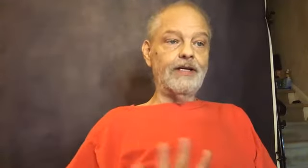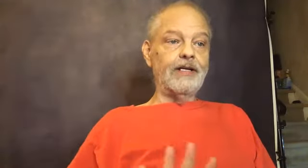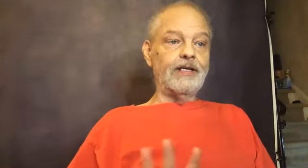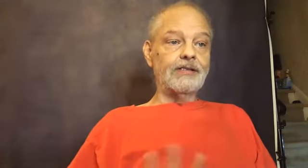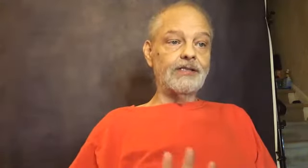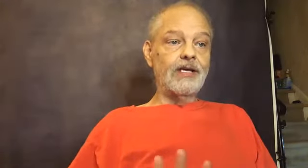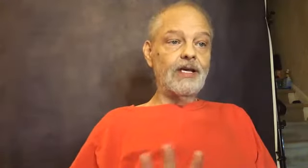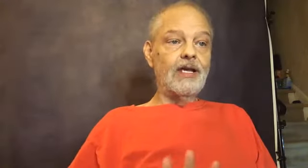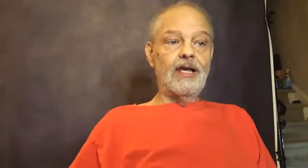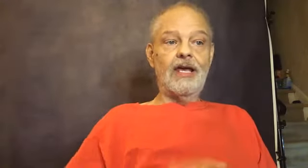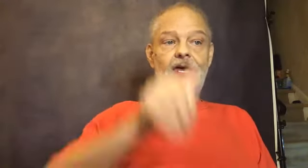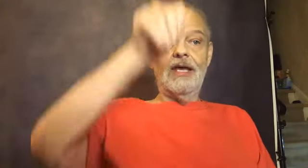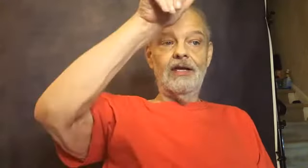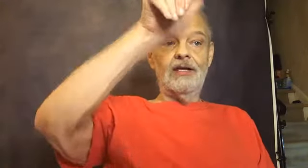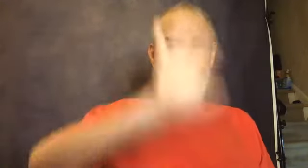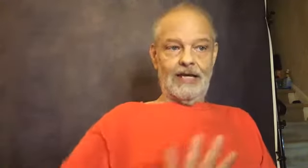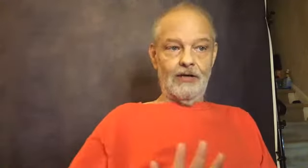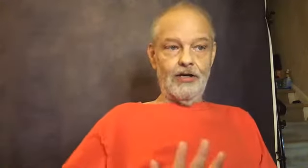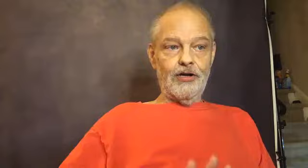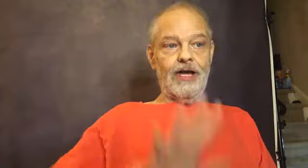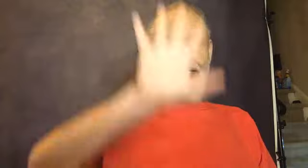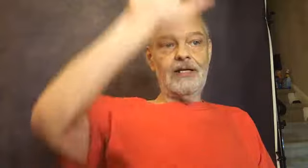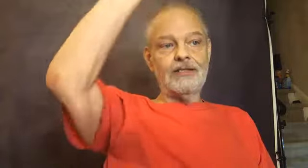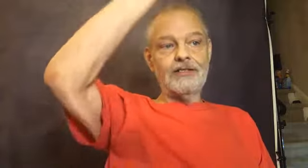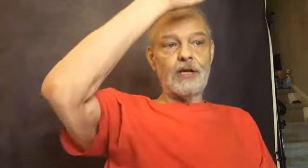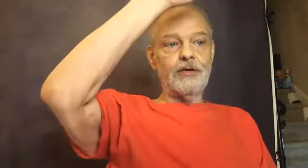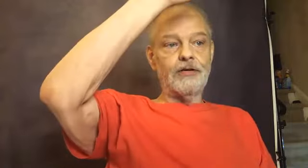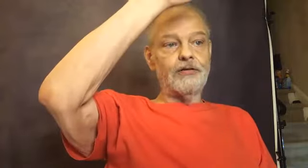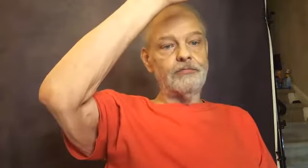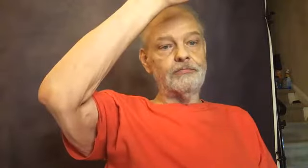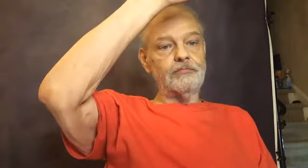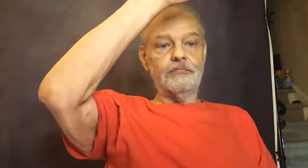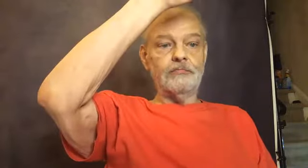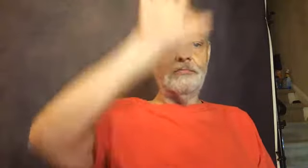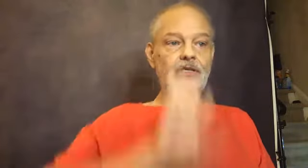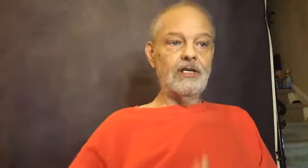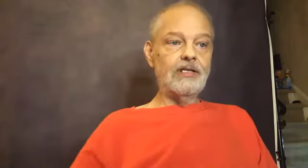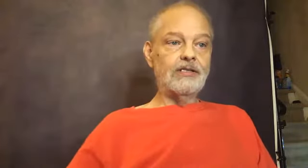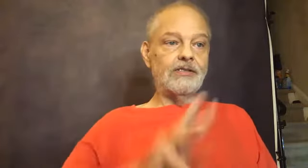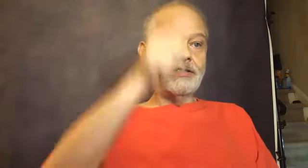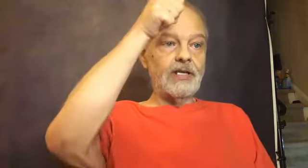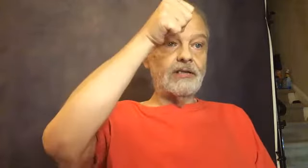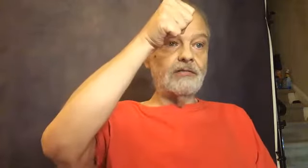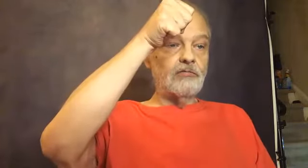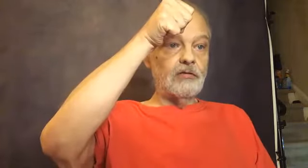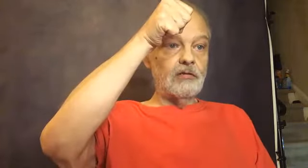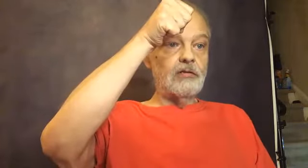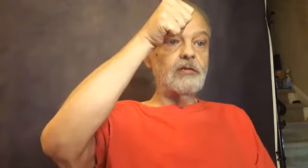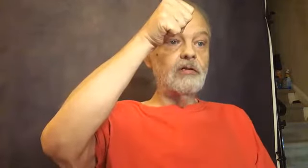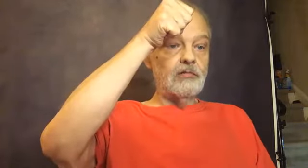it is down here, and then inches up here. 6, 10.